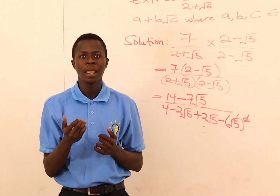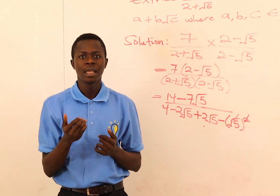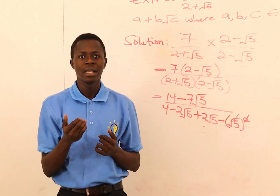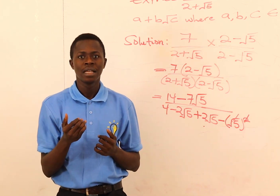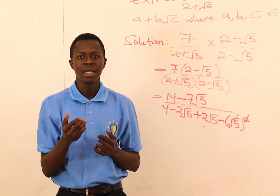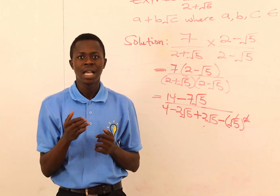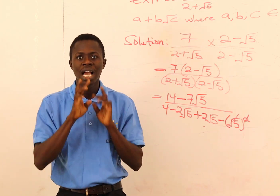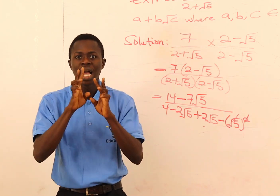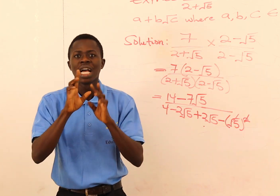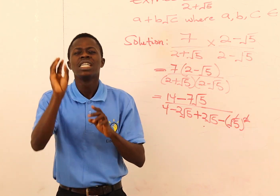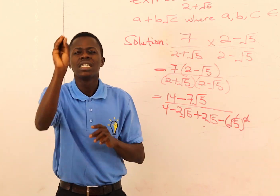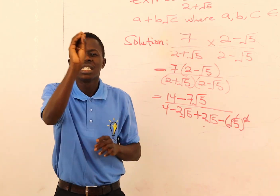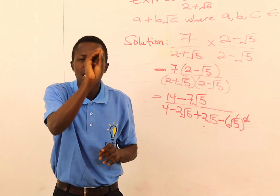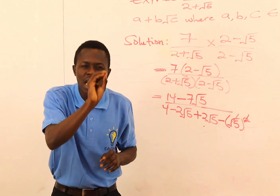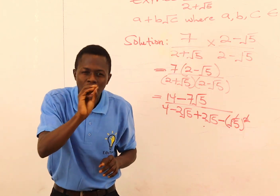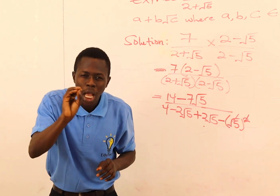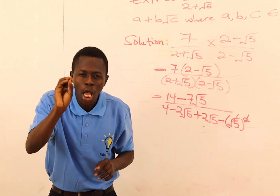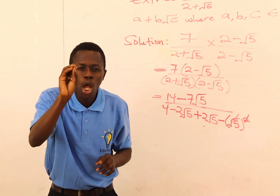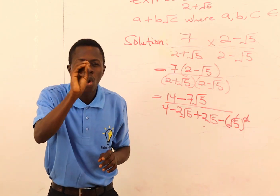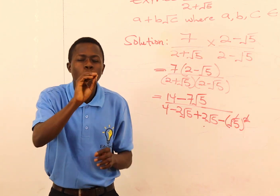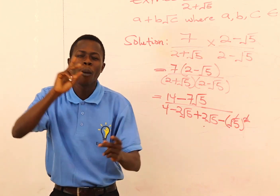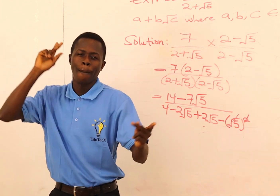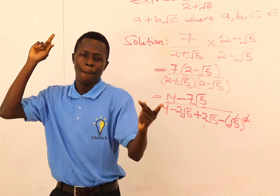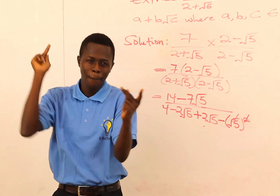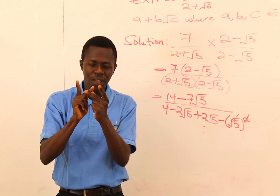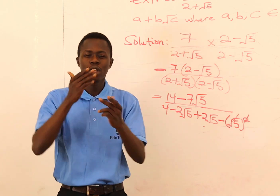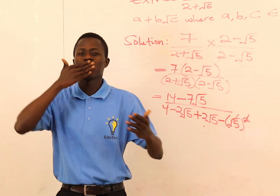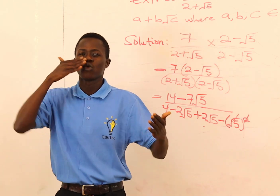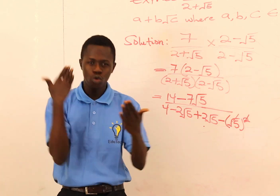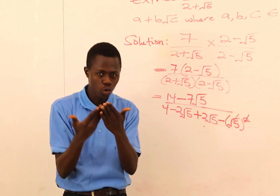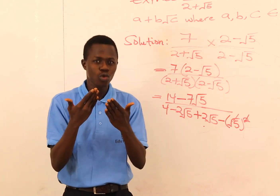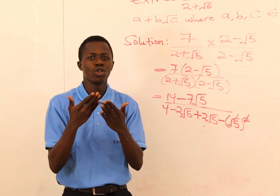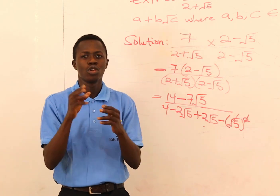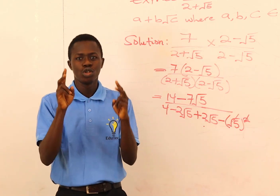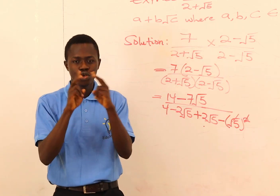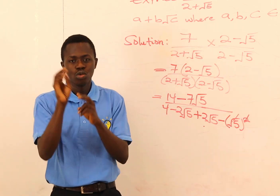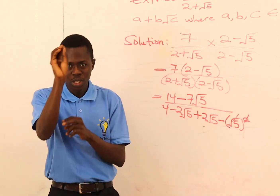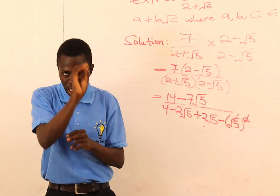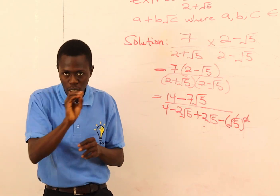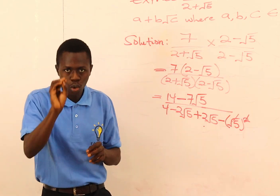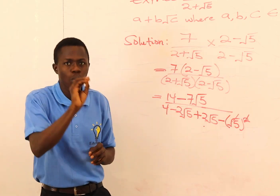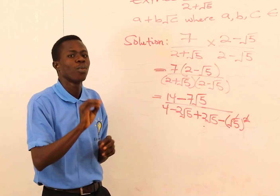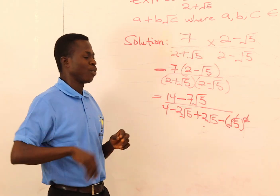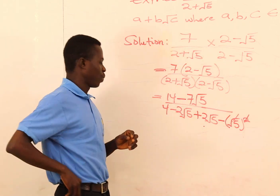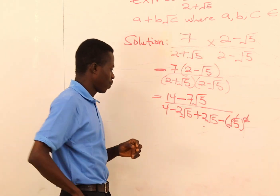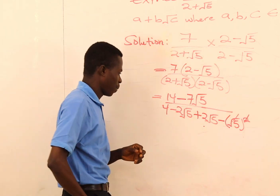5. They are the same, but then we have negative and then positive.